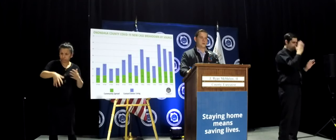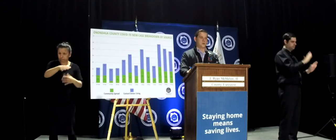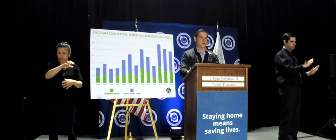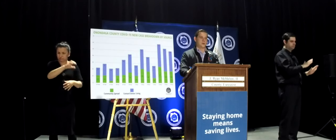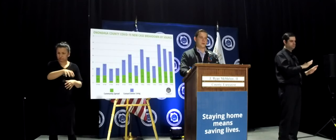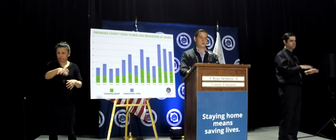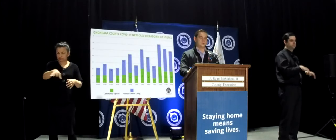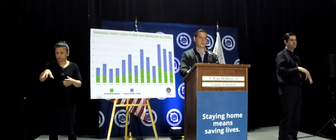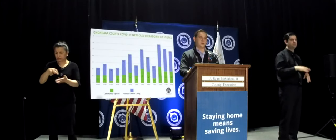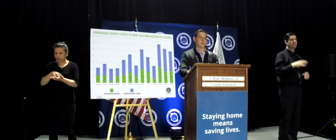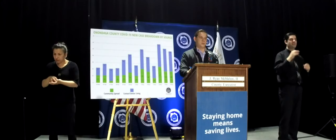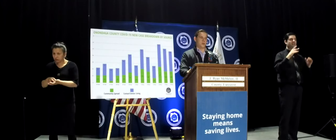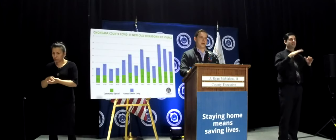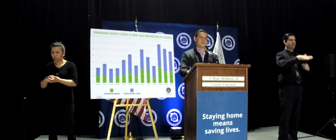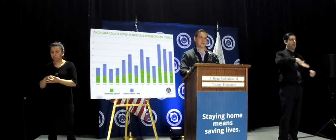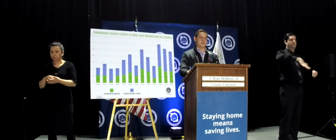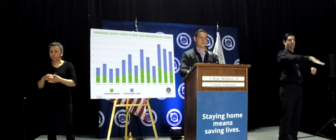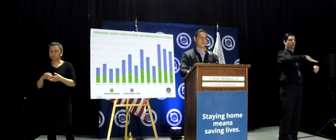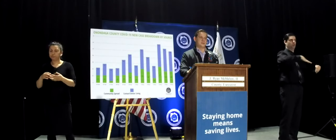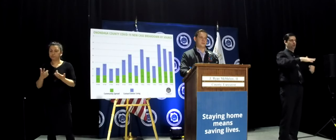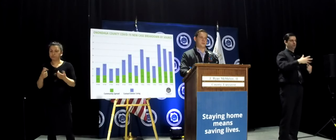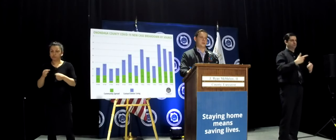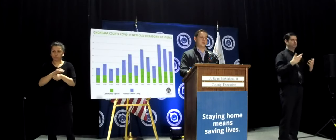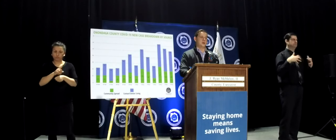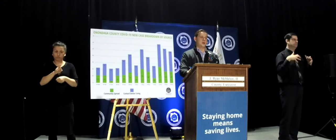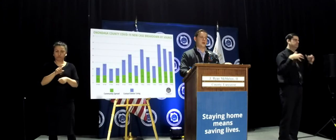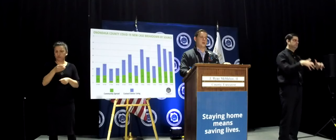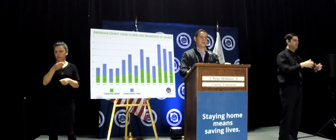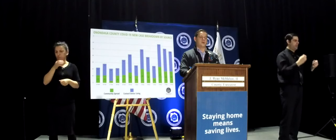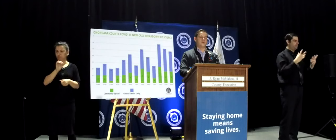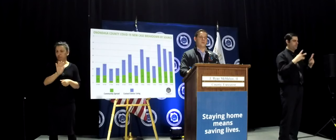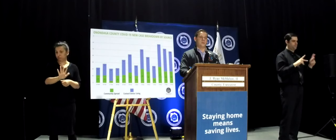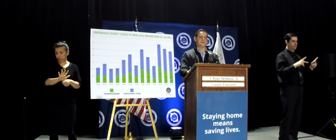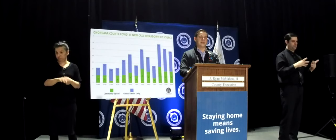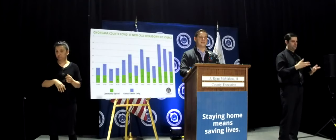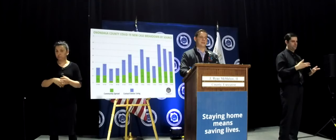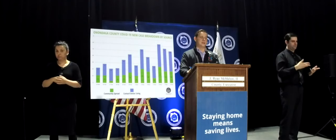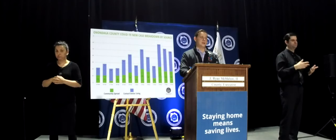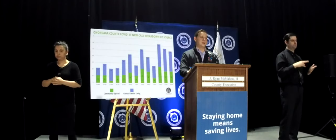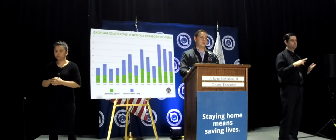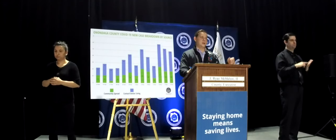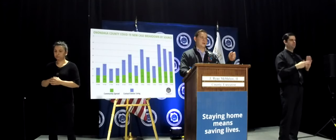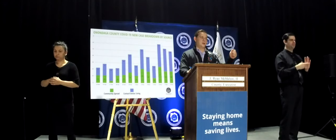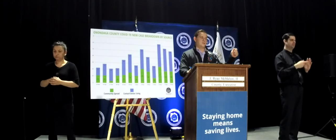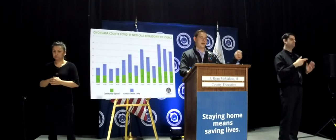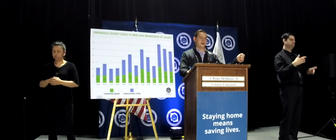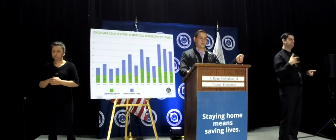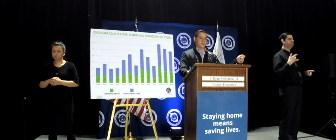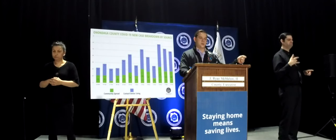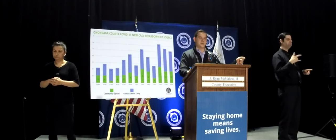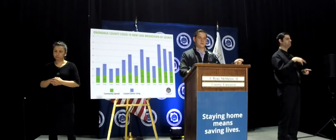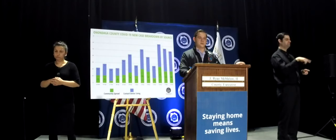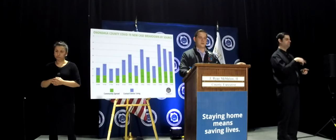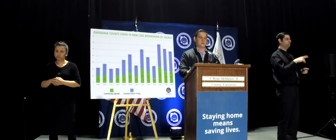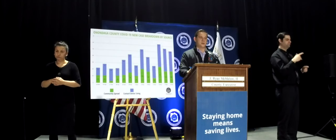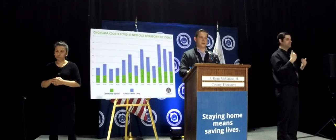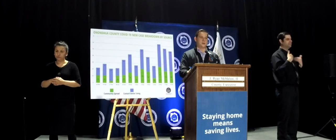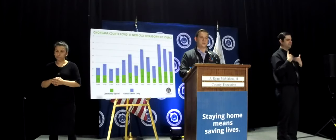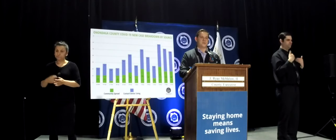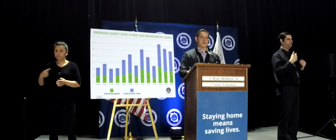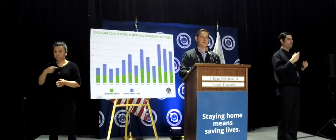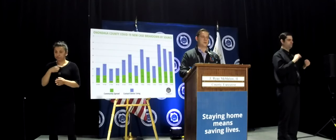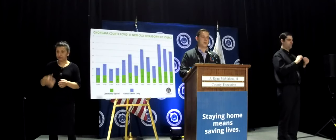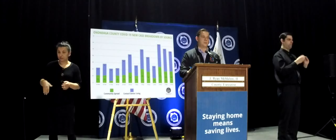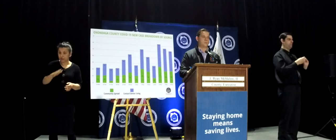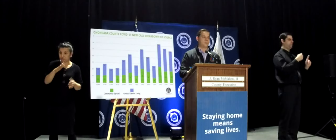And so it's really proactive testing needs to be about the density and finding those cases and isolating